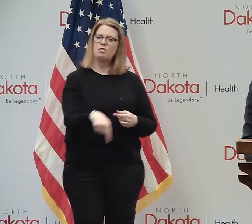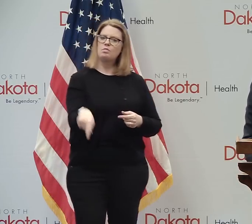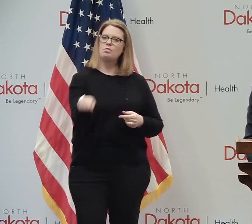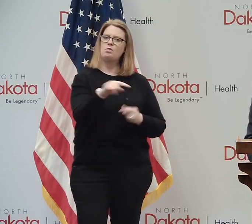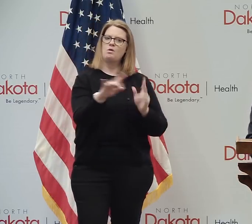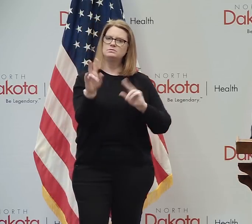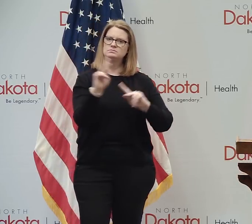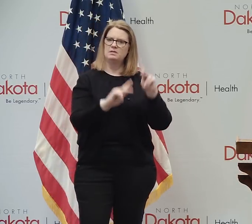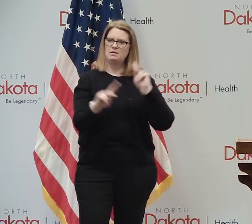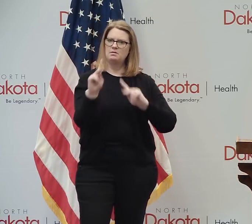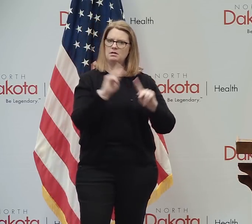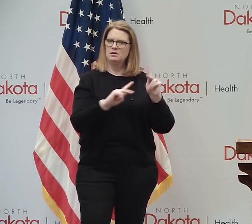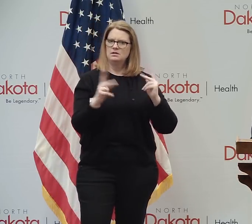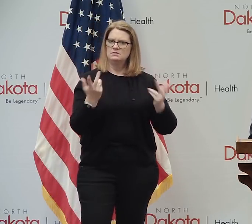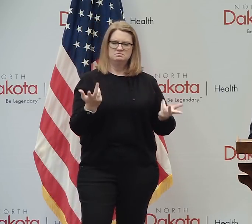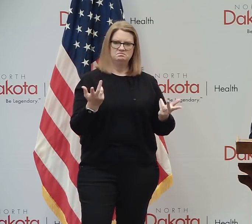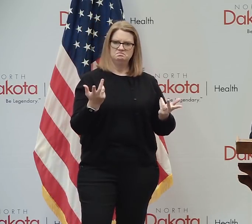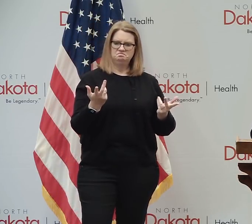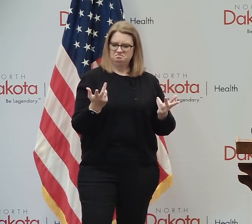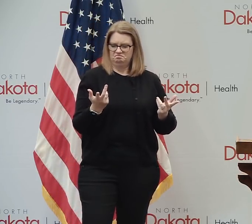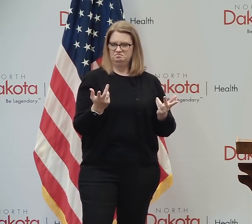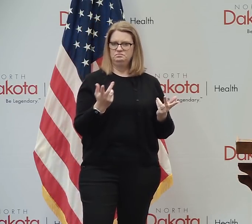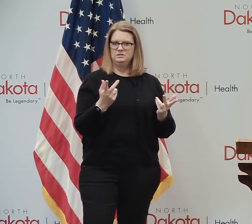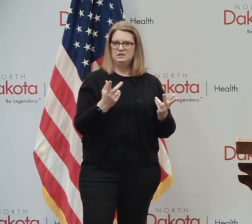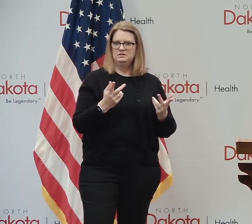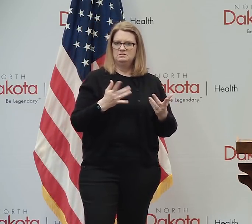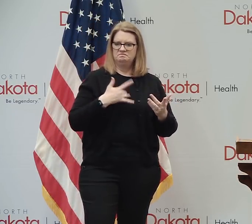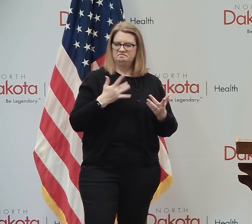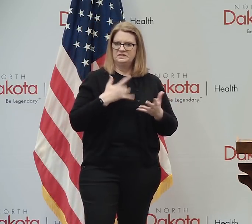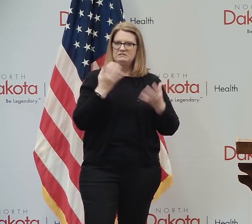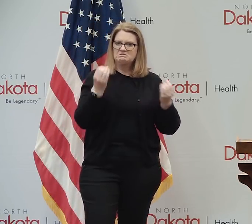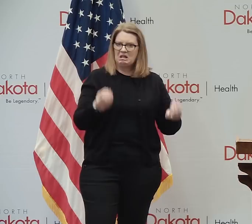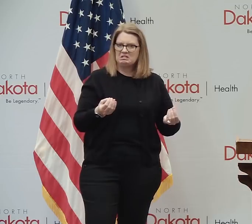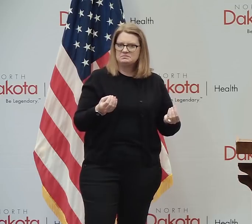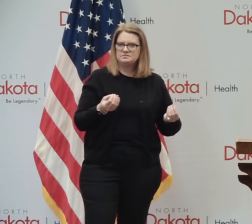the painful threat or the actual,